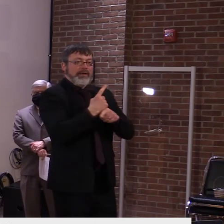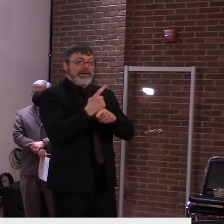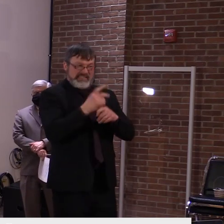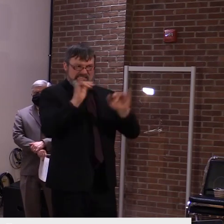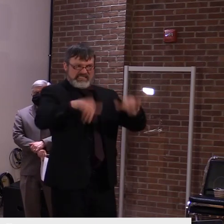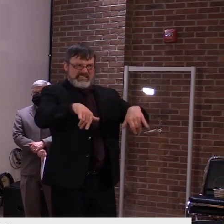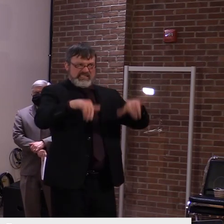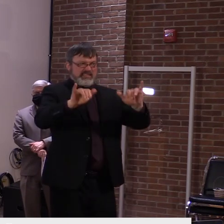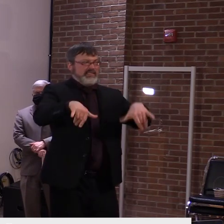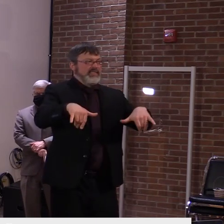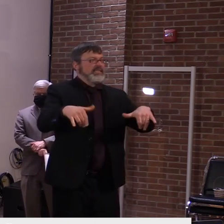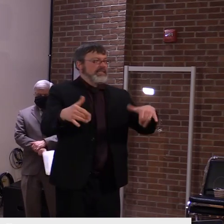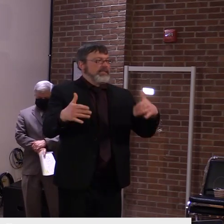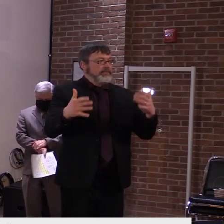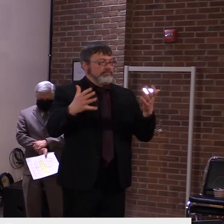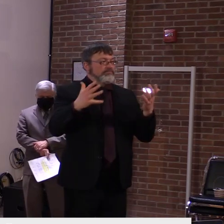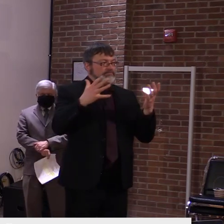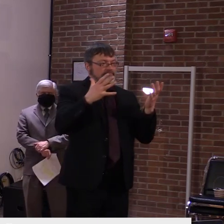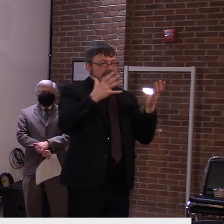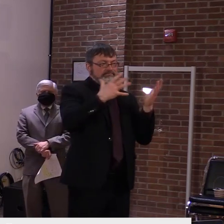team approach in doing so.